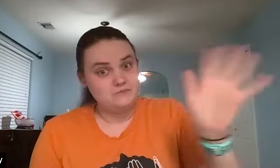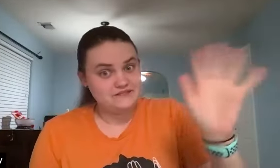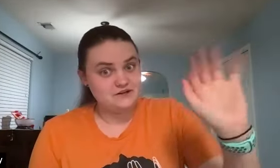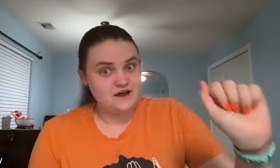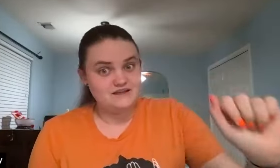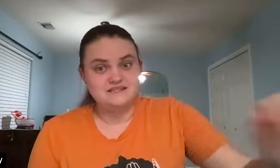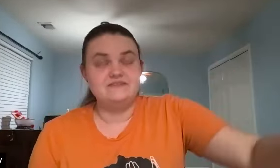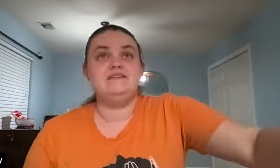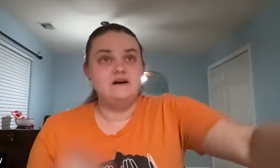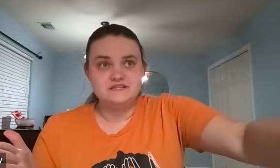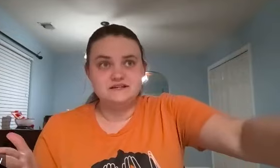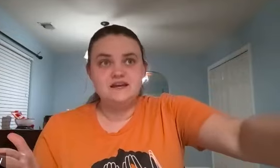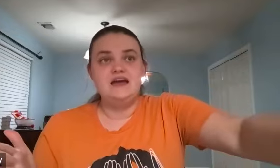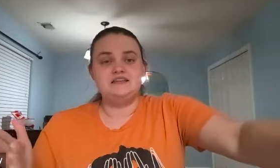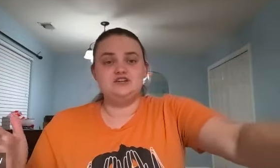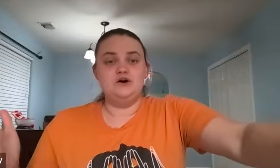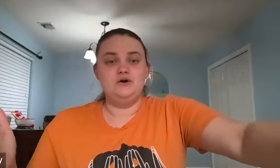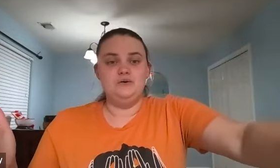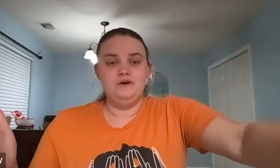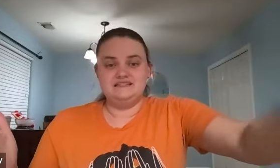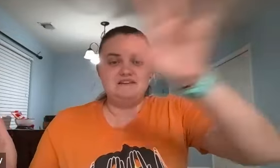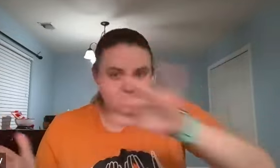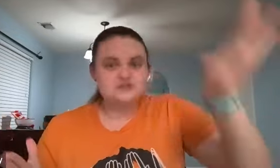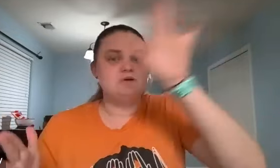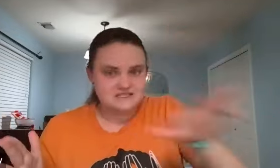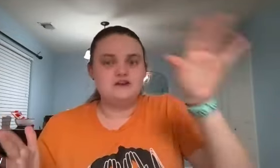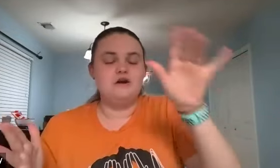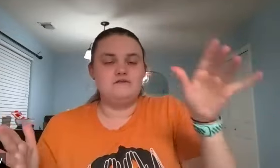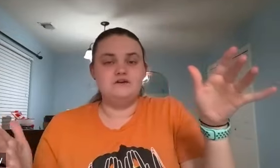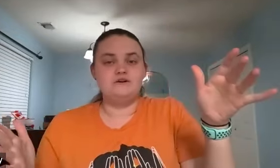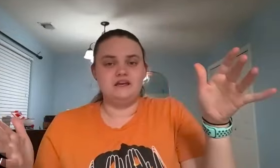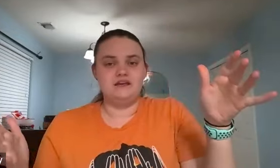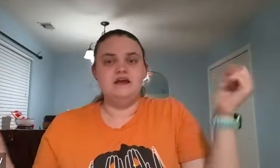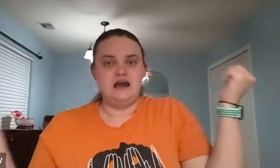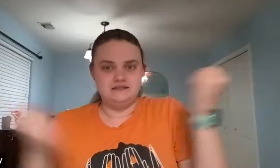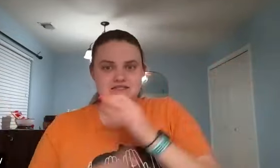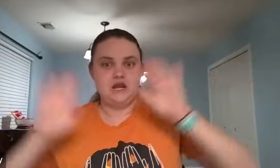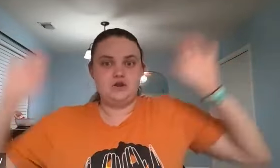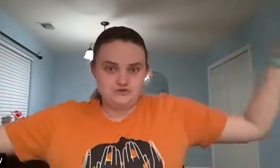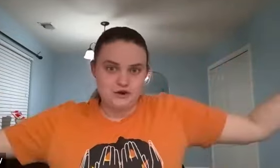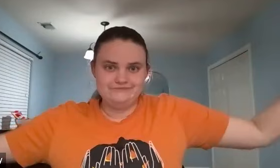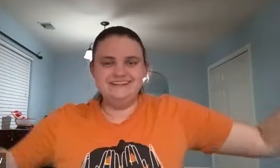Wizard of Oz and they loved it. And so instead of finger spelling Scarecrow over and over again, I did Scarecrow.